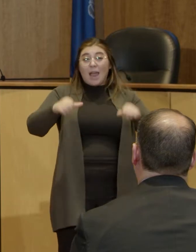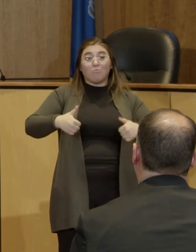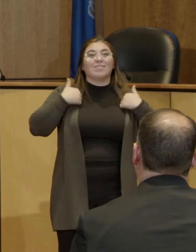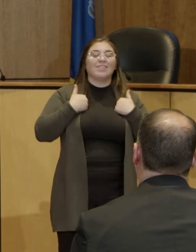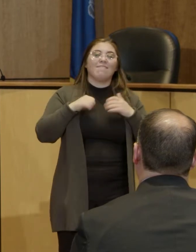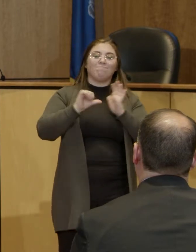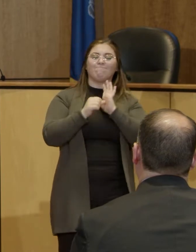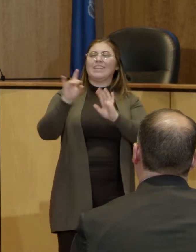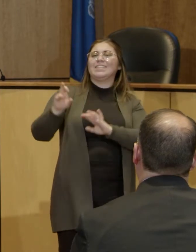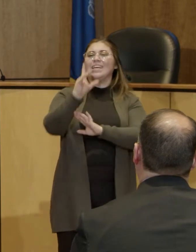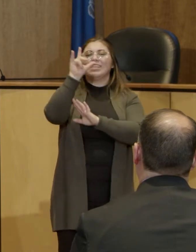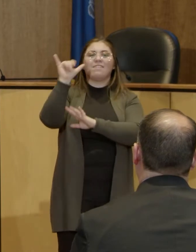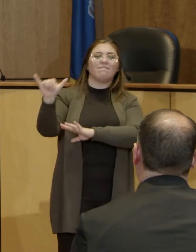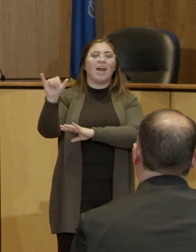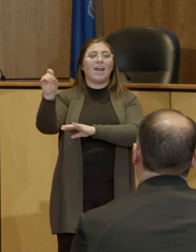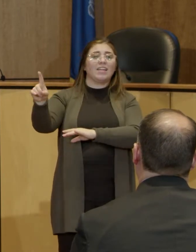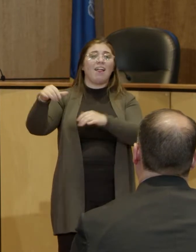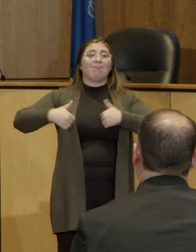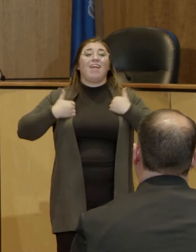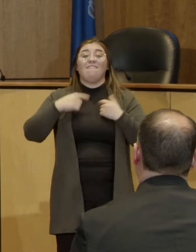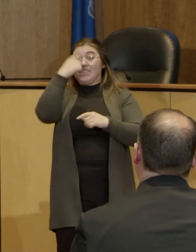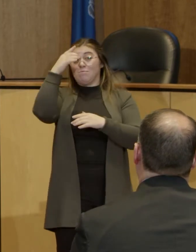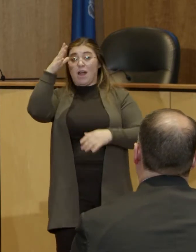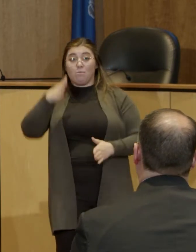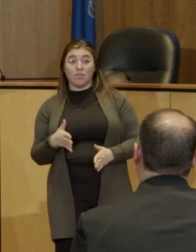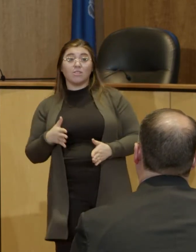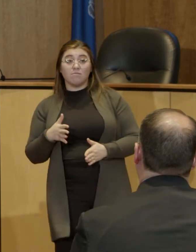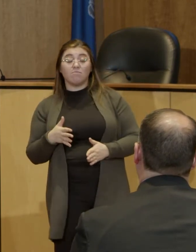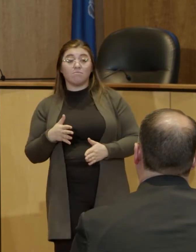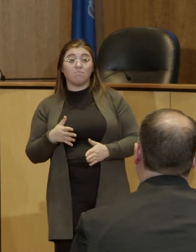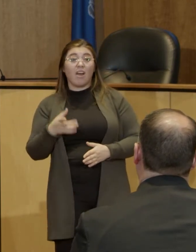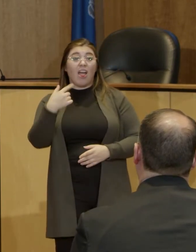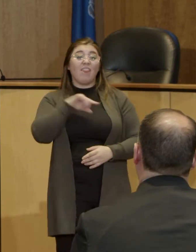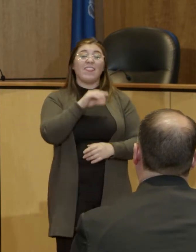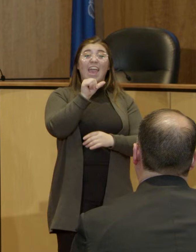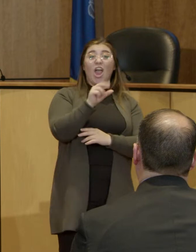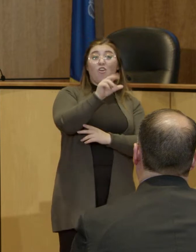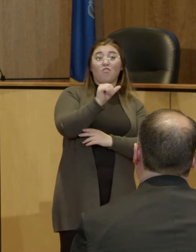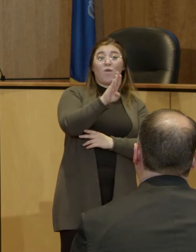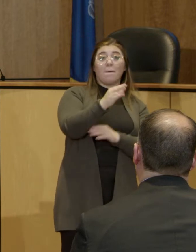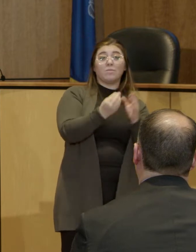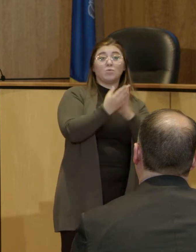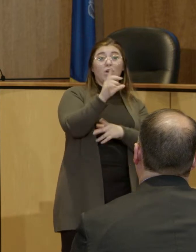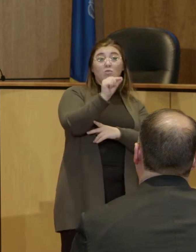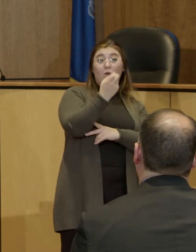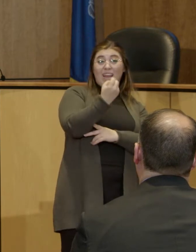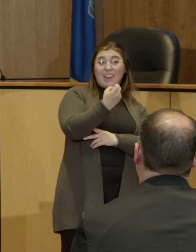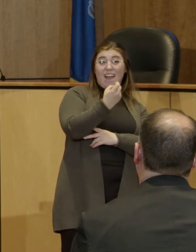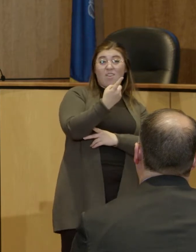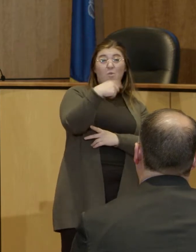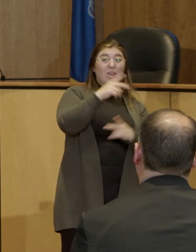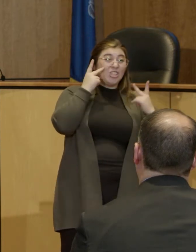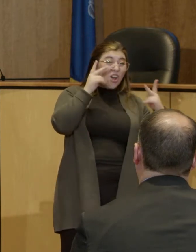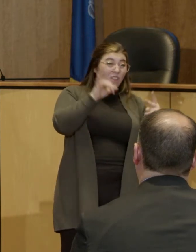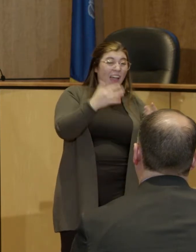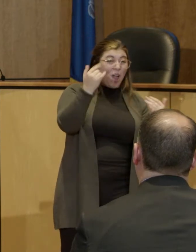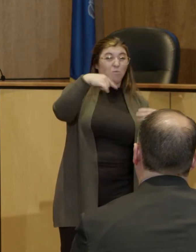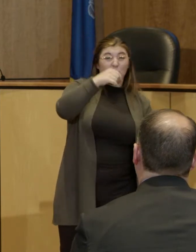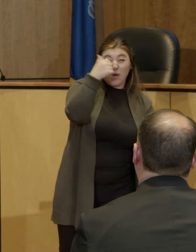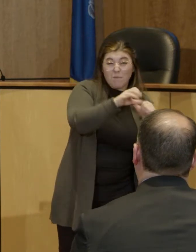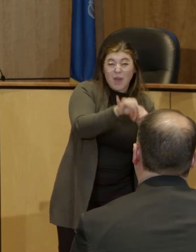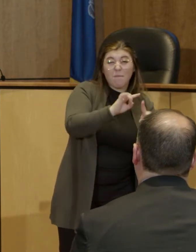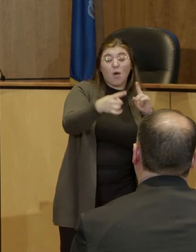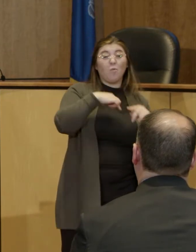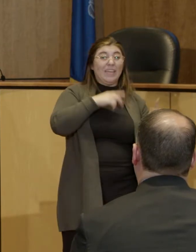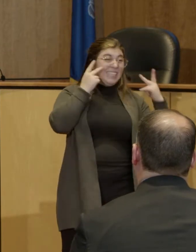a dignified life as a black person. The Arab Spring of 2011, we saw that. I hope you remember it, but we